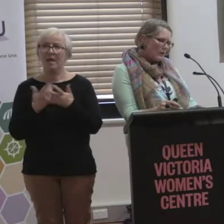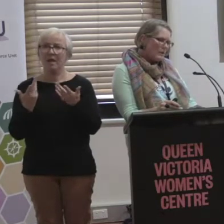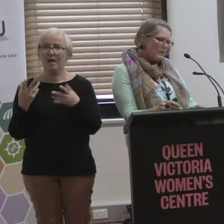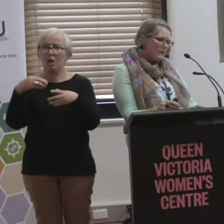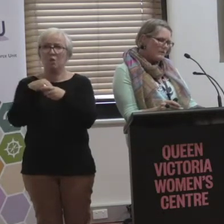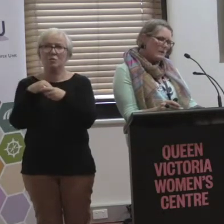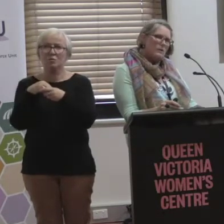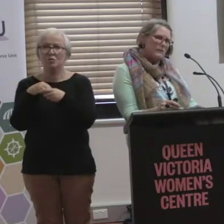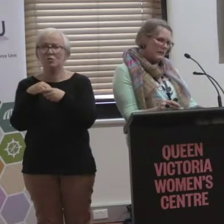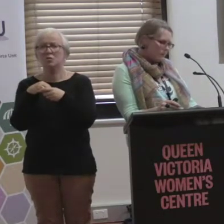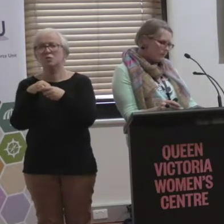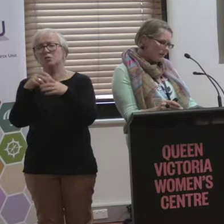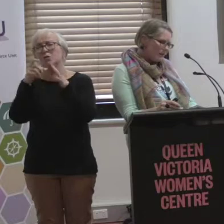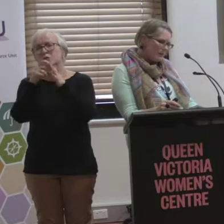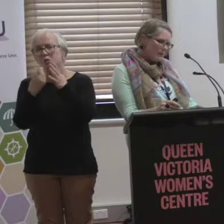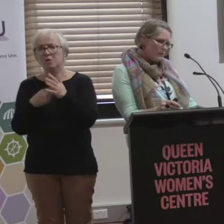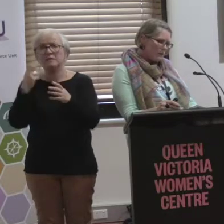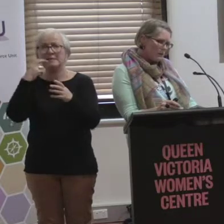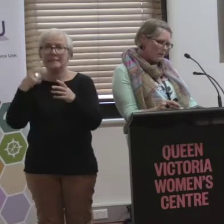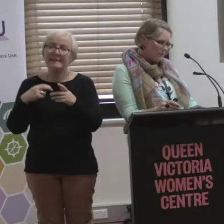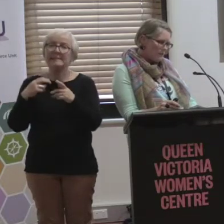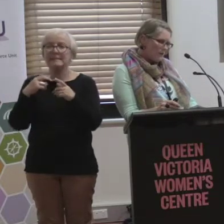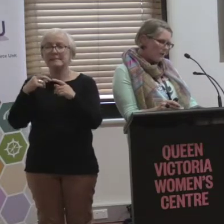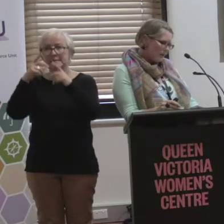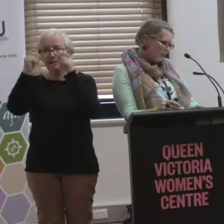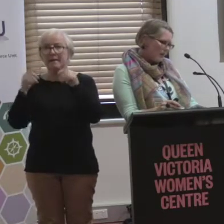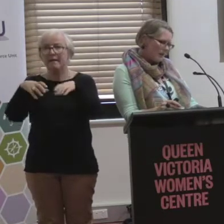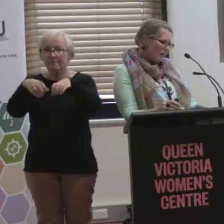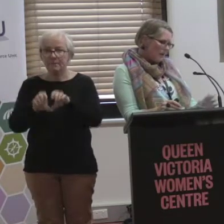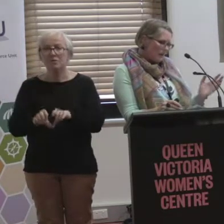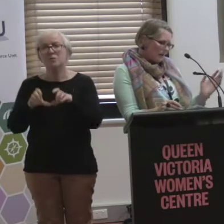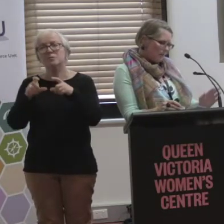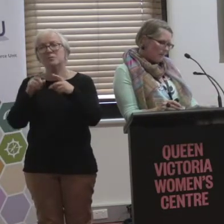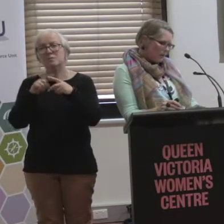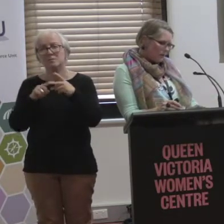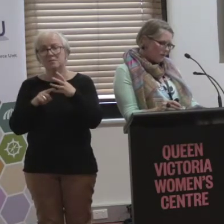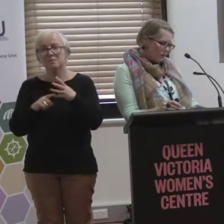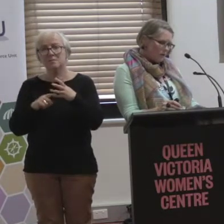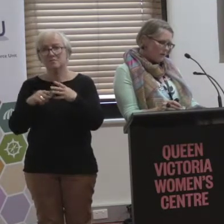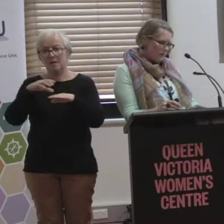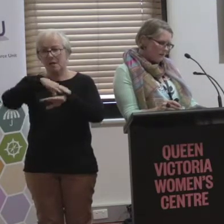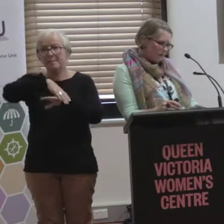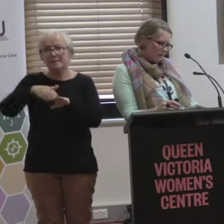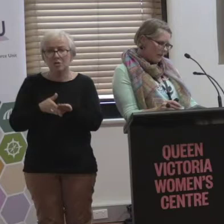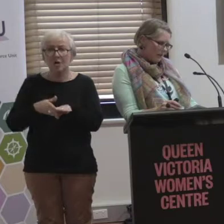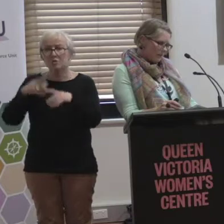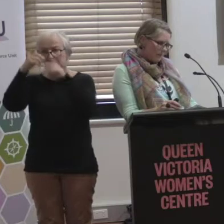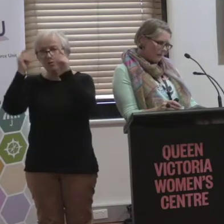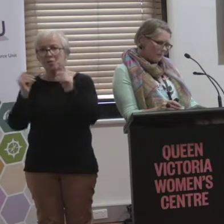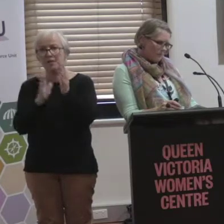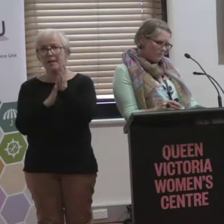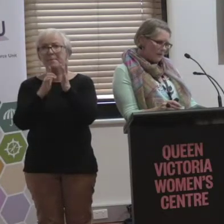So it not only includes medical and dental professionals, but it also includes physiotherapy, podiatry, nursing,